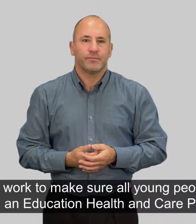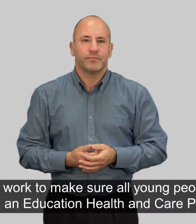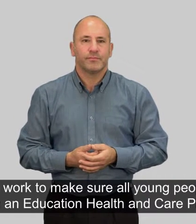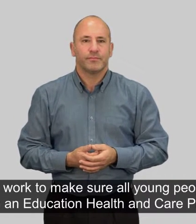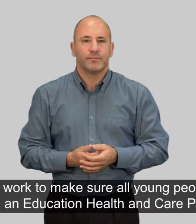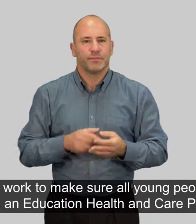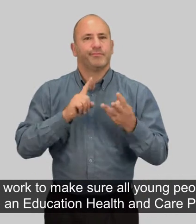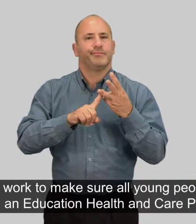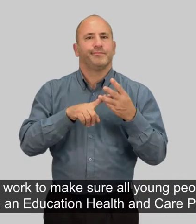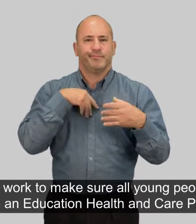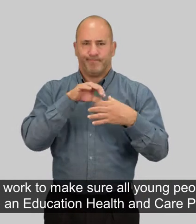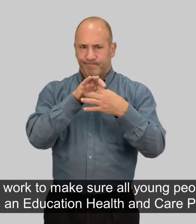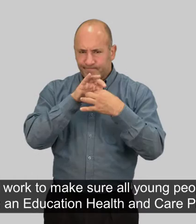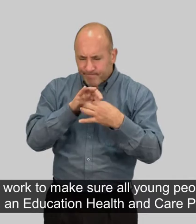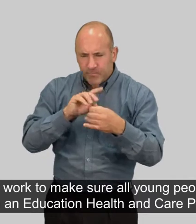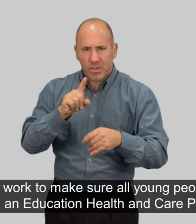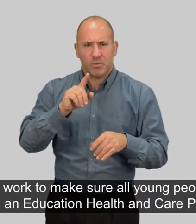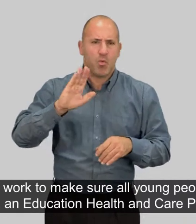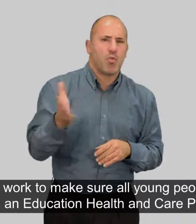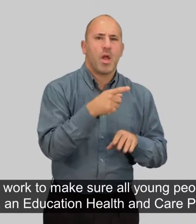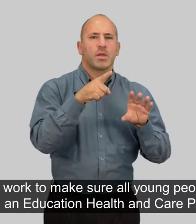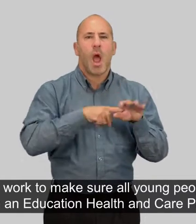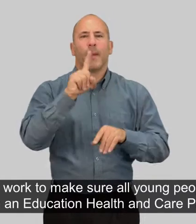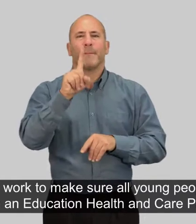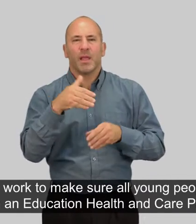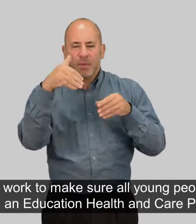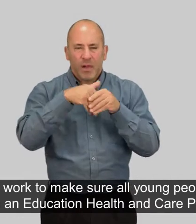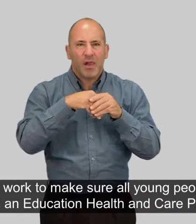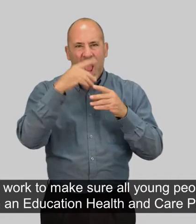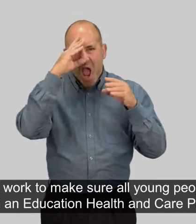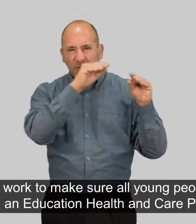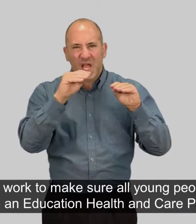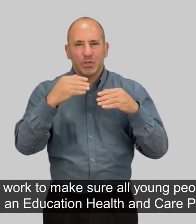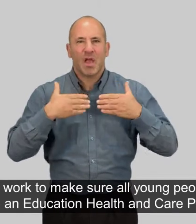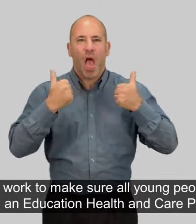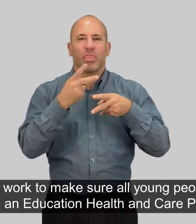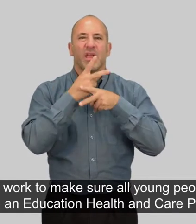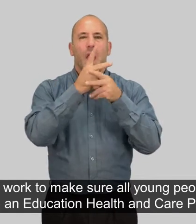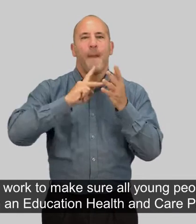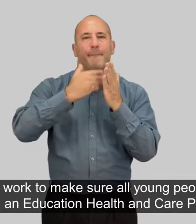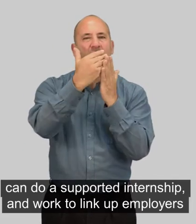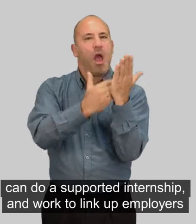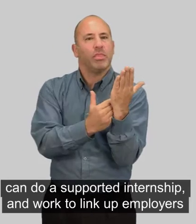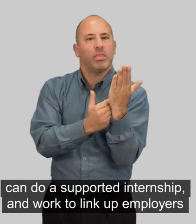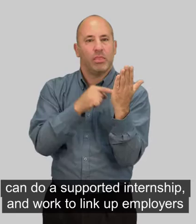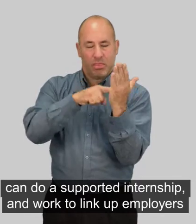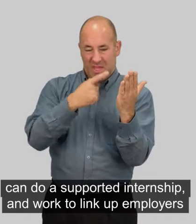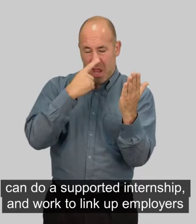And work to make sure all young people with an education, health and care plan can do a supported